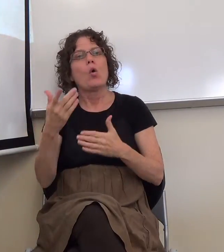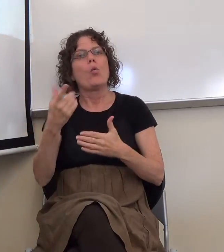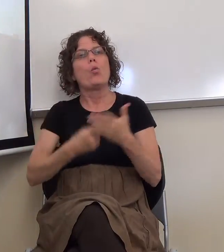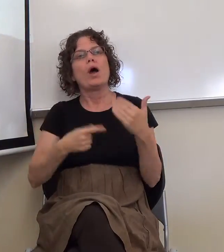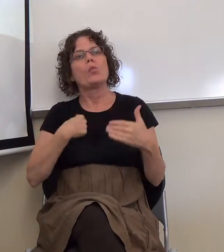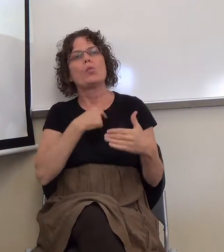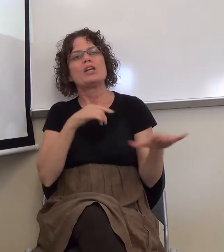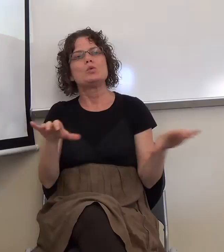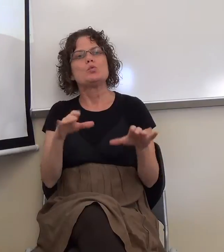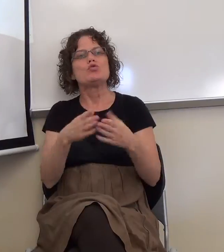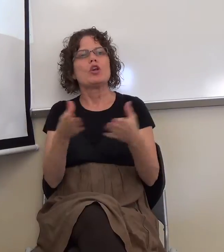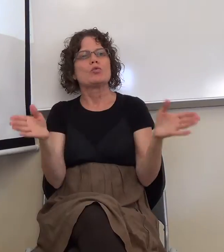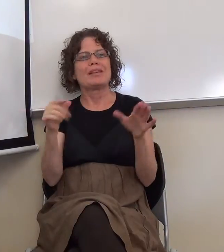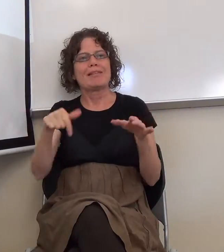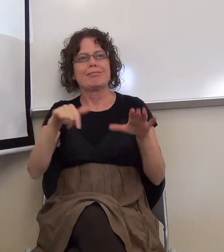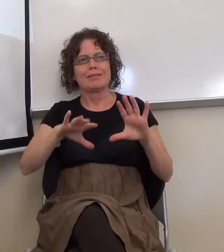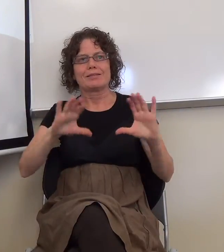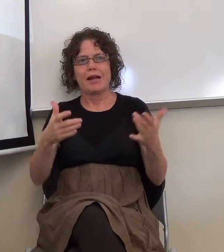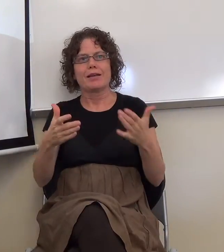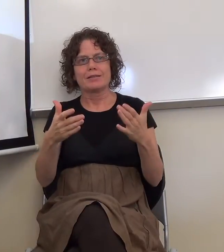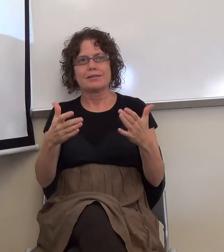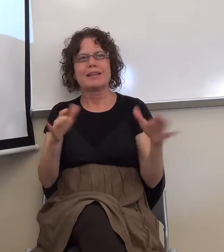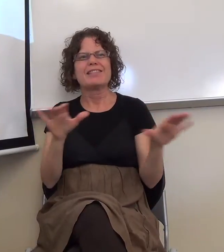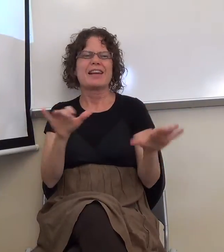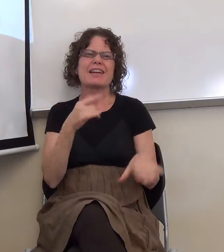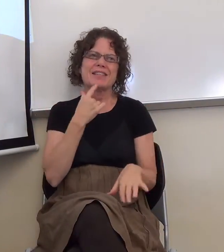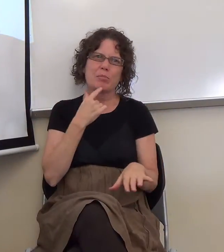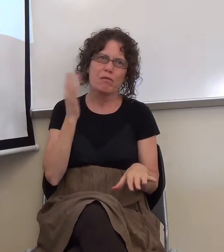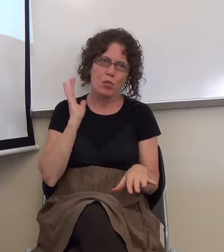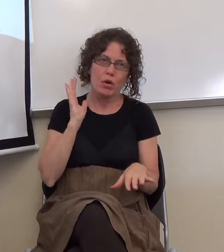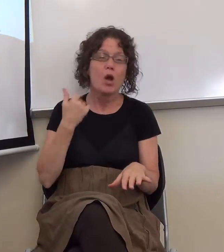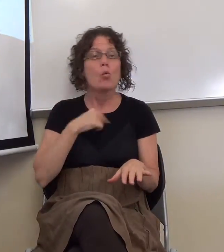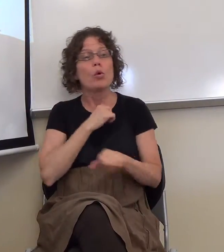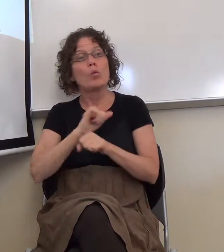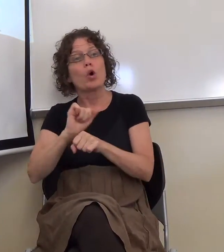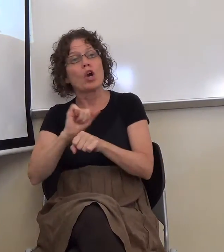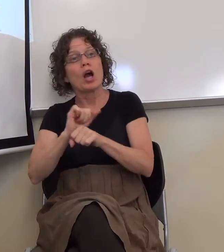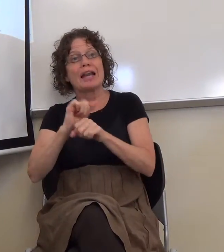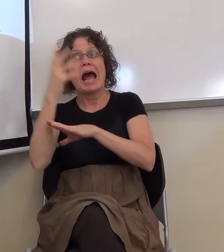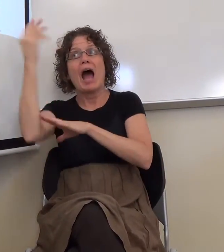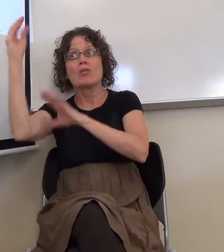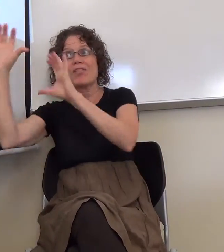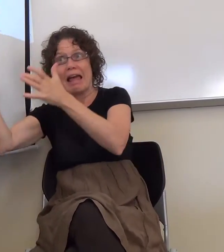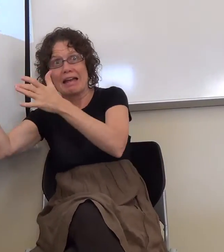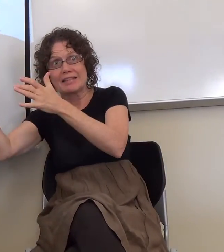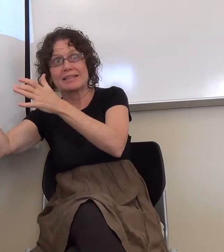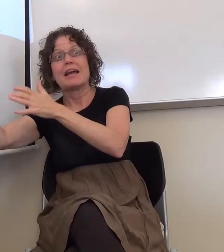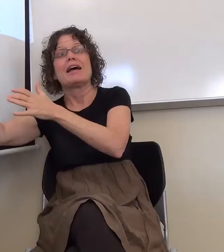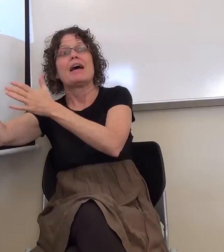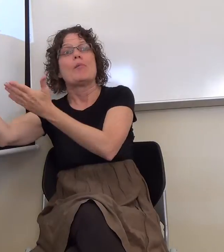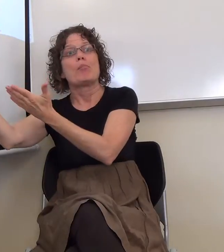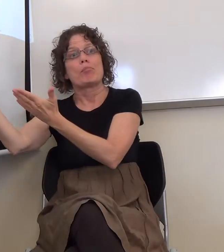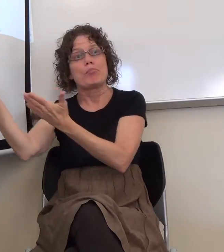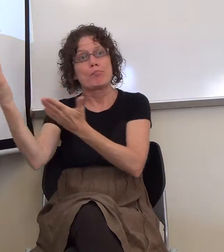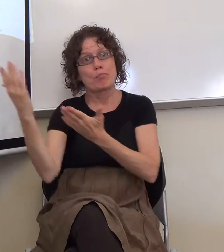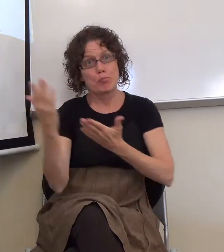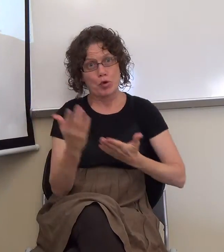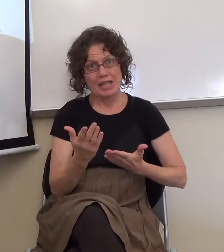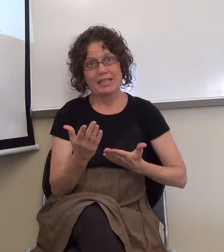in this class, like I've said before, is we work on it out of class, and then we come back and work on it